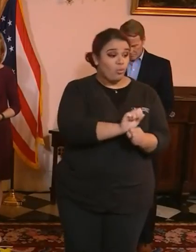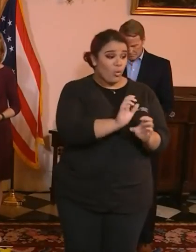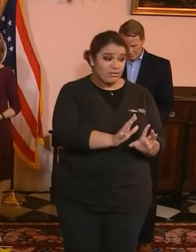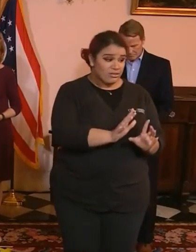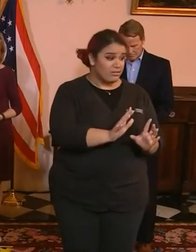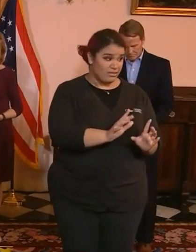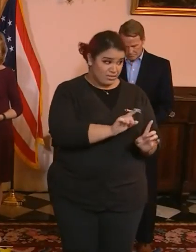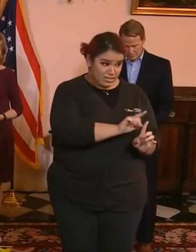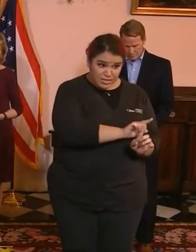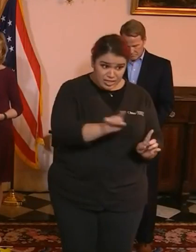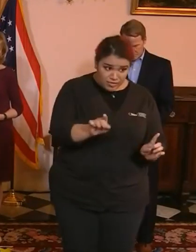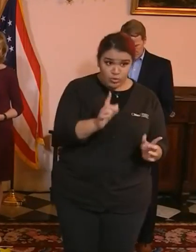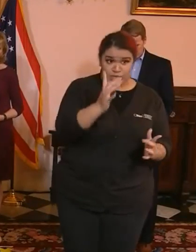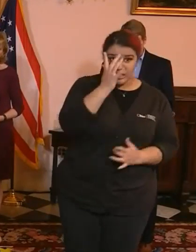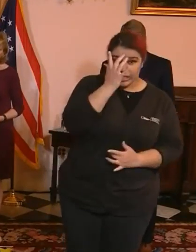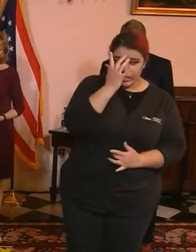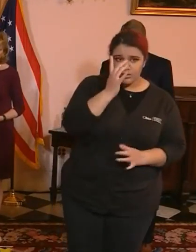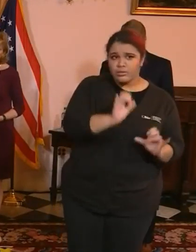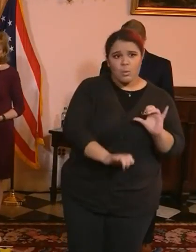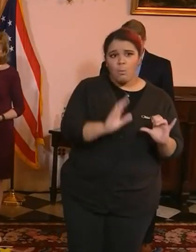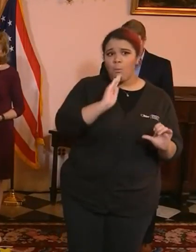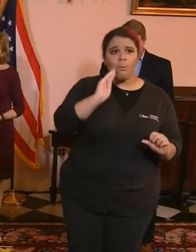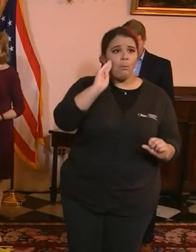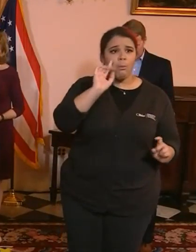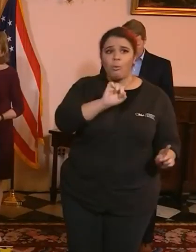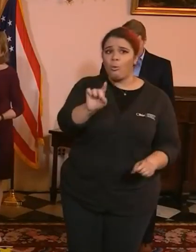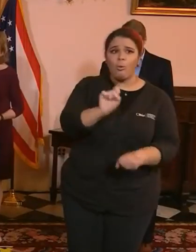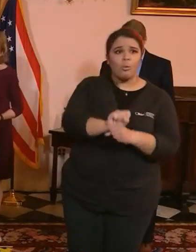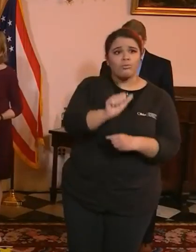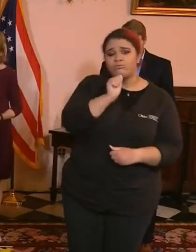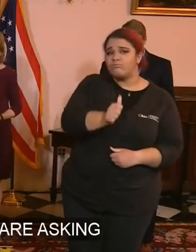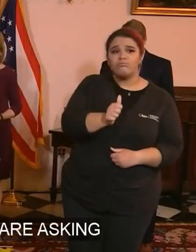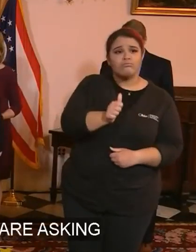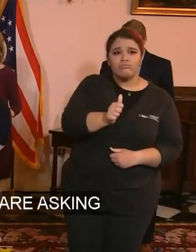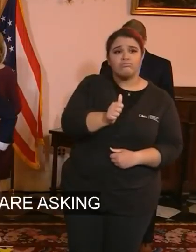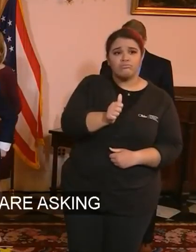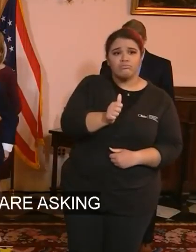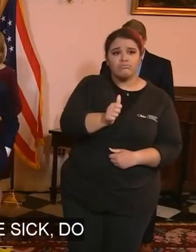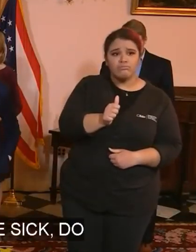go into work. Yeah.